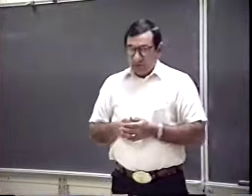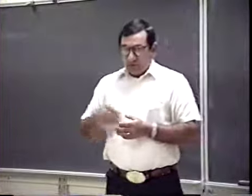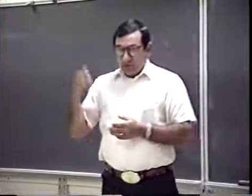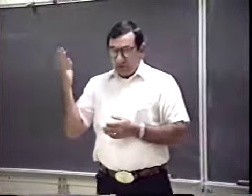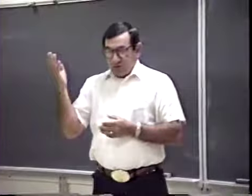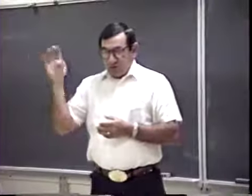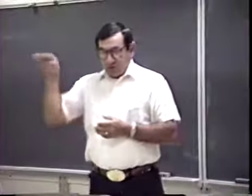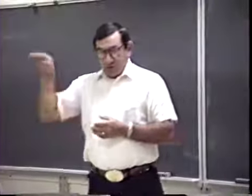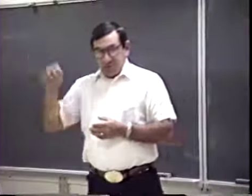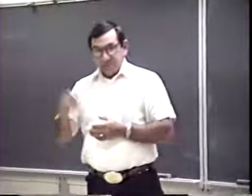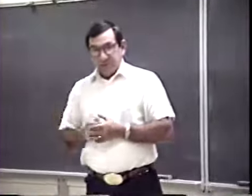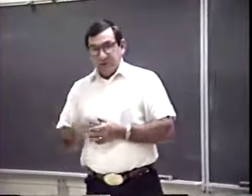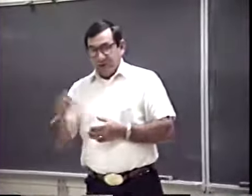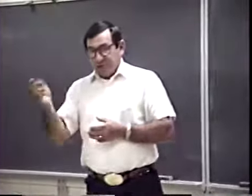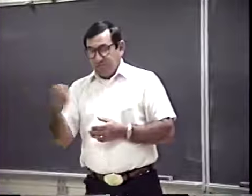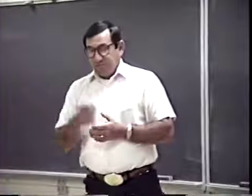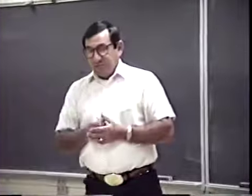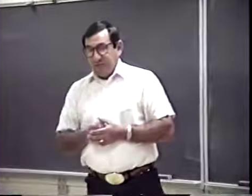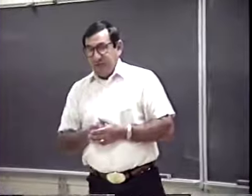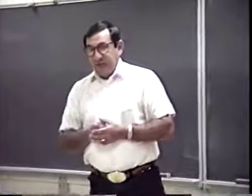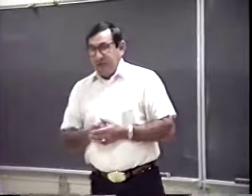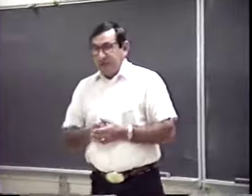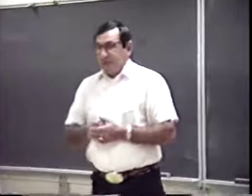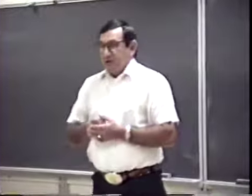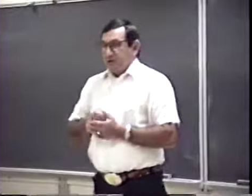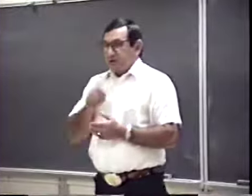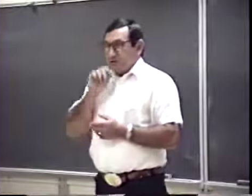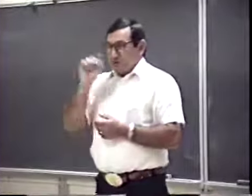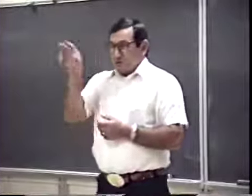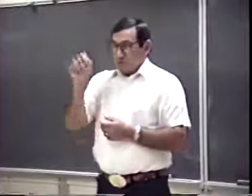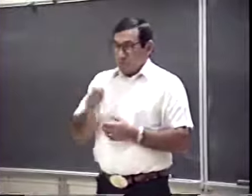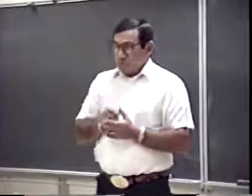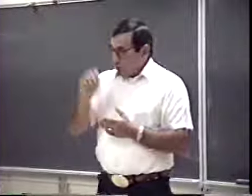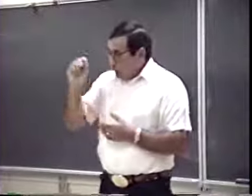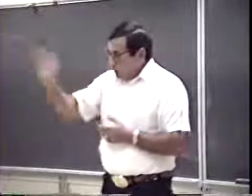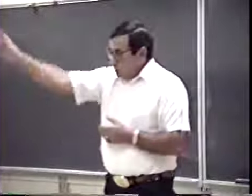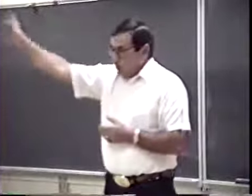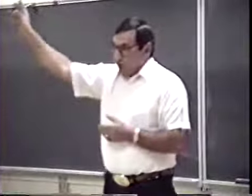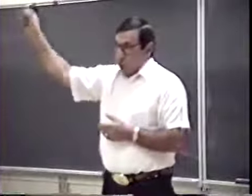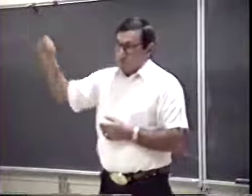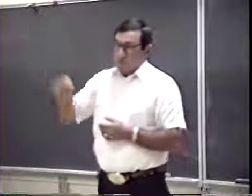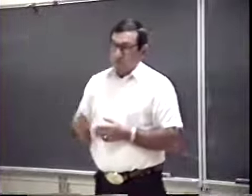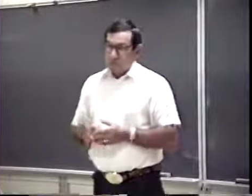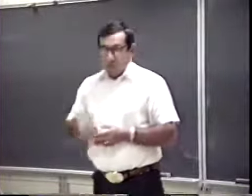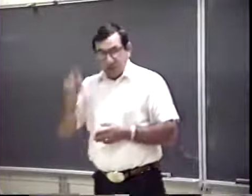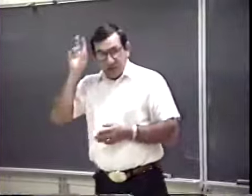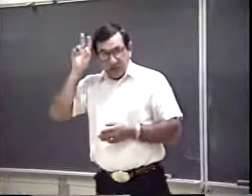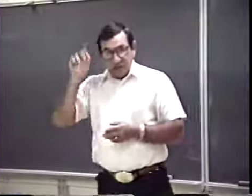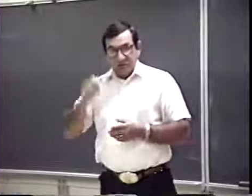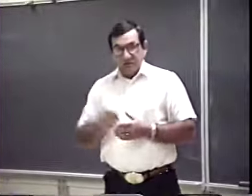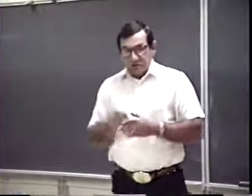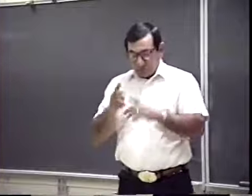The third warrior come up. Grandfather told him, "Go to where the coyotes